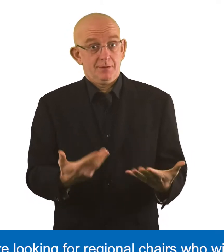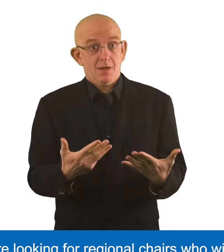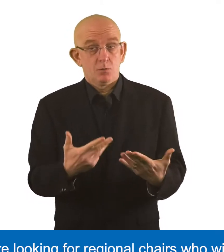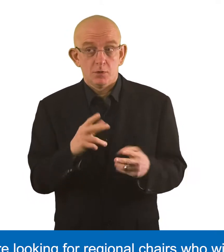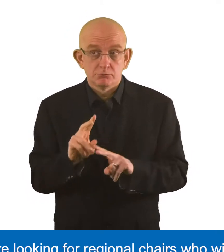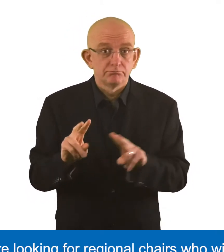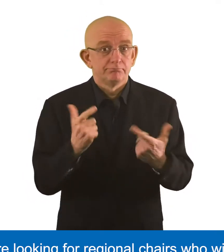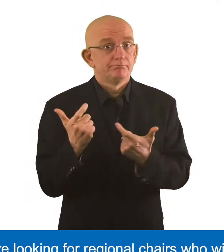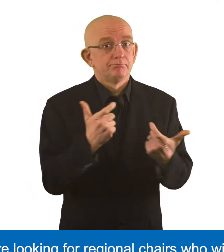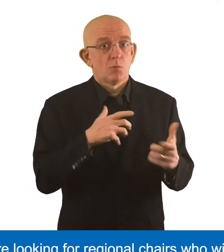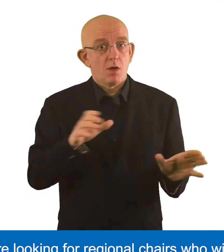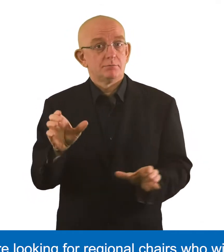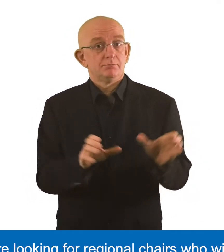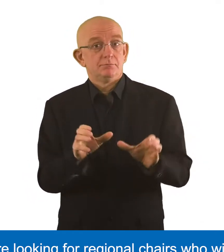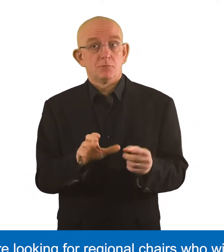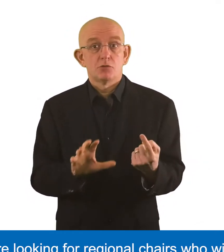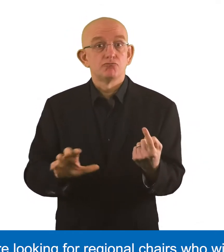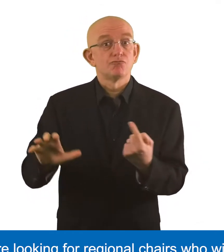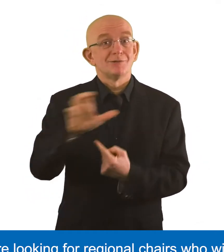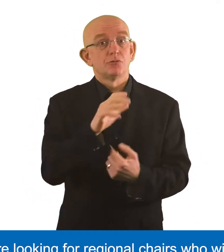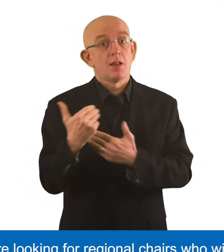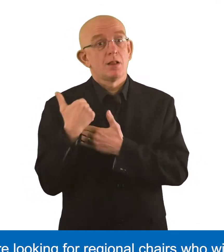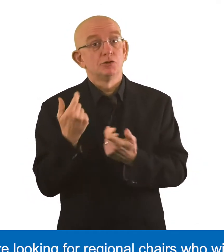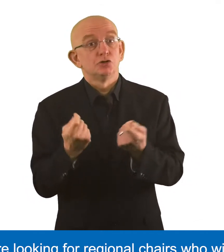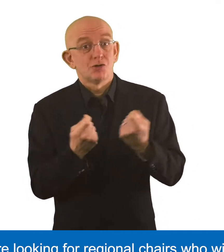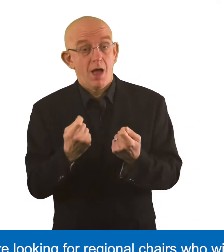We are looking for regional chairs who will